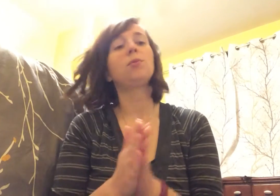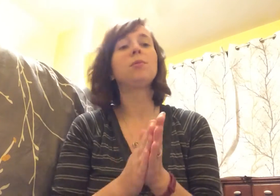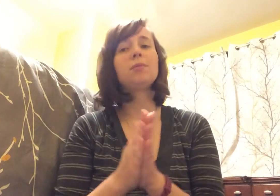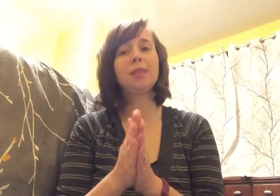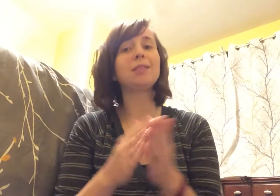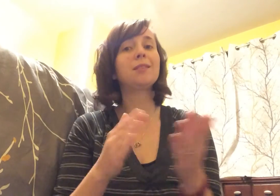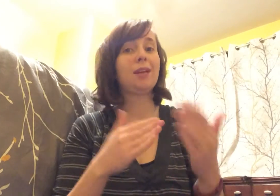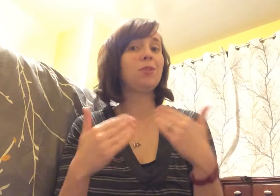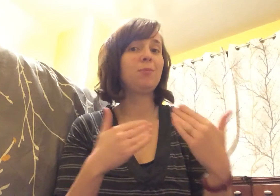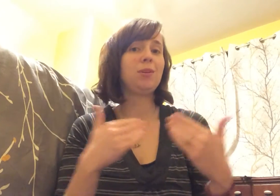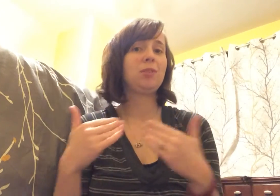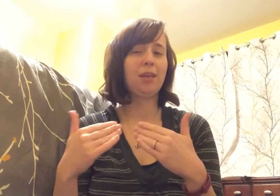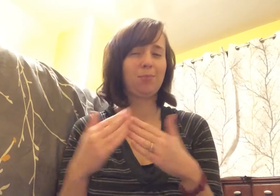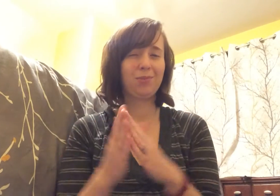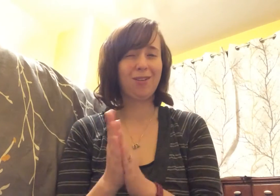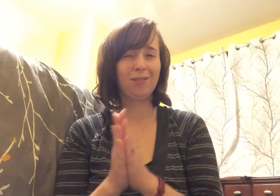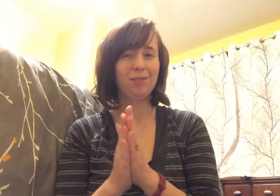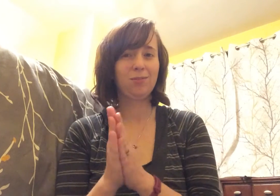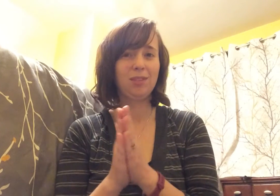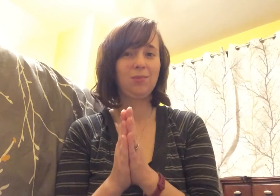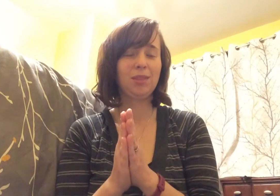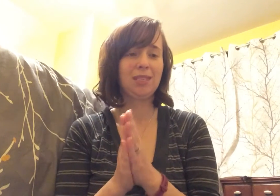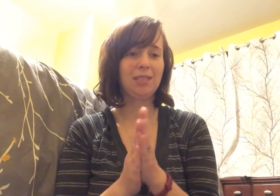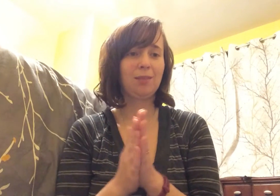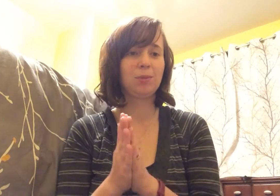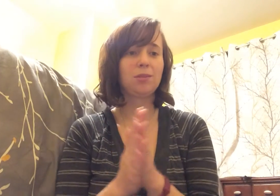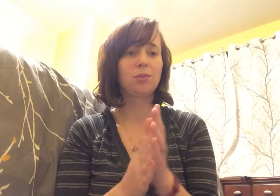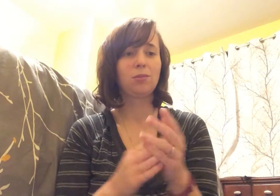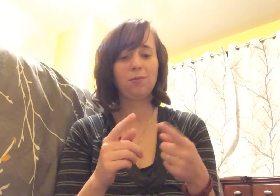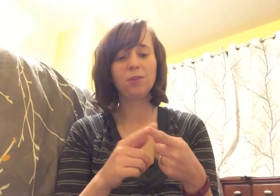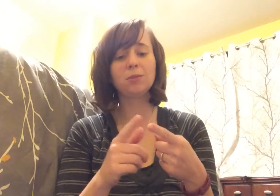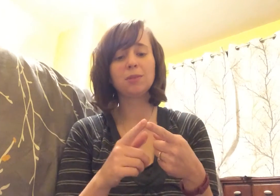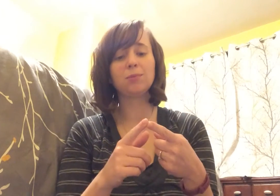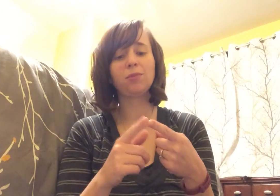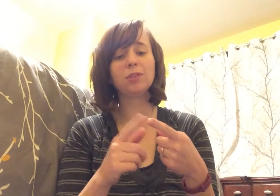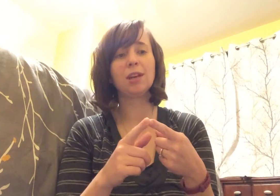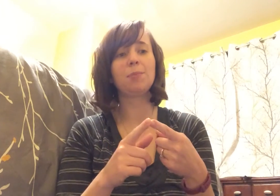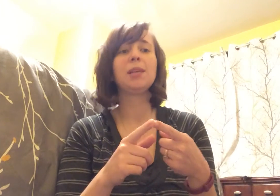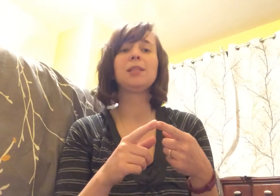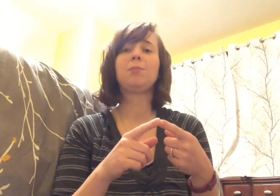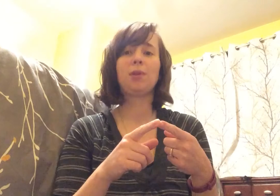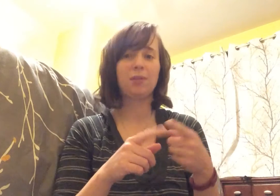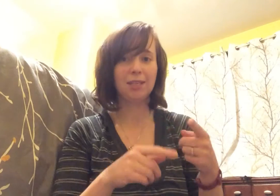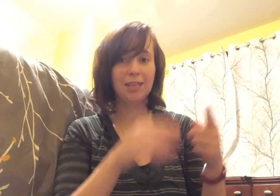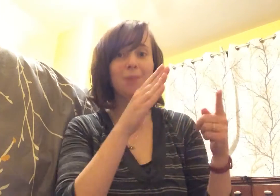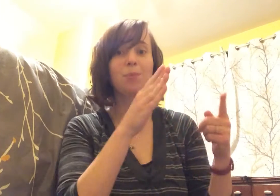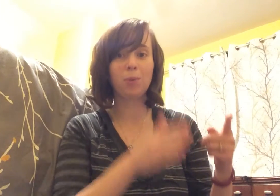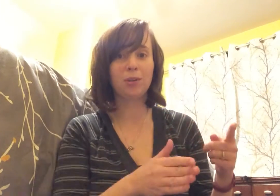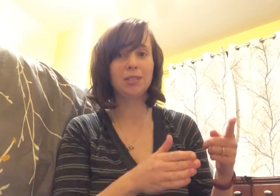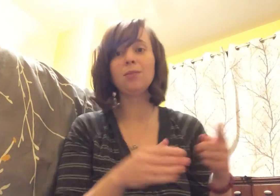So I'm going to be using that pretty often with these types. So the first topic is about like a type of person